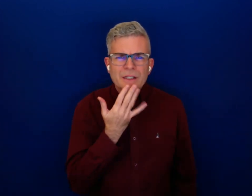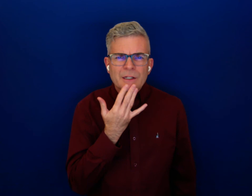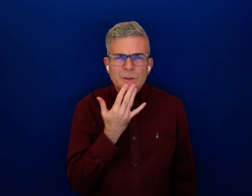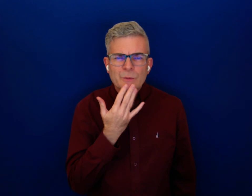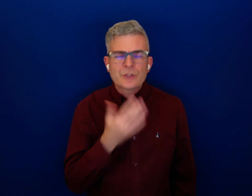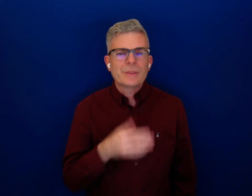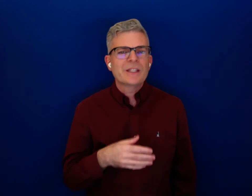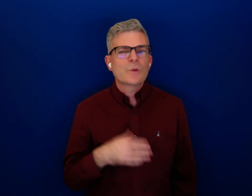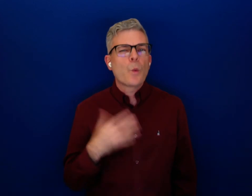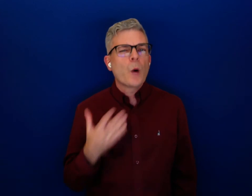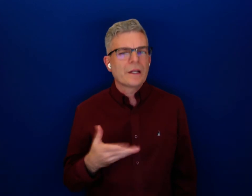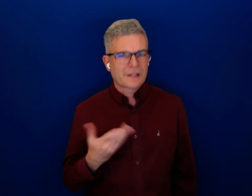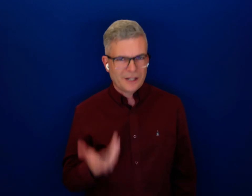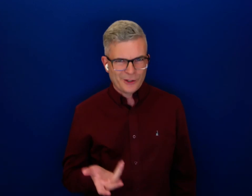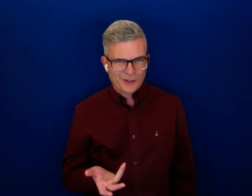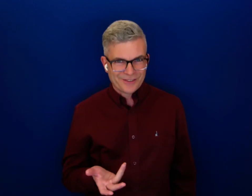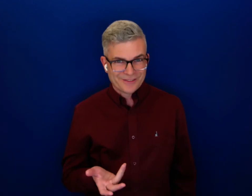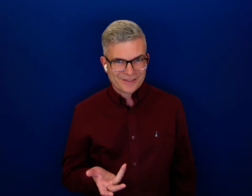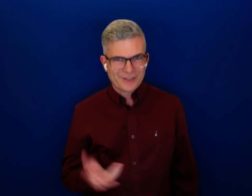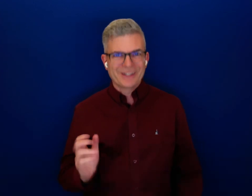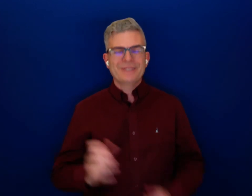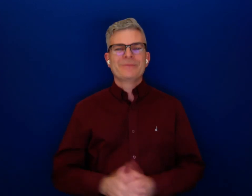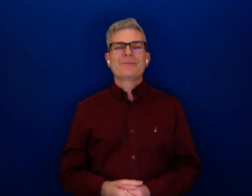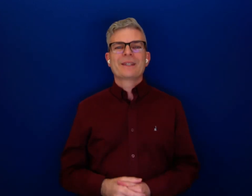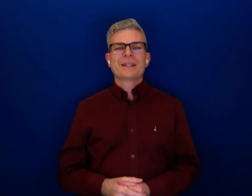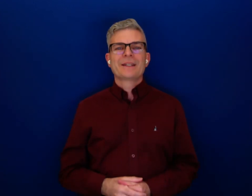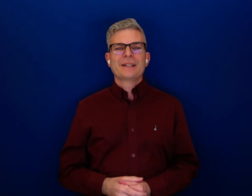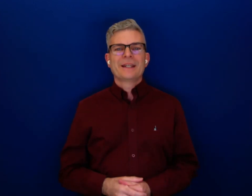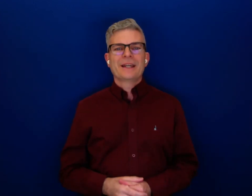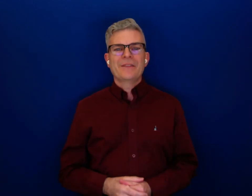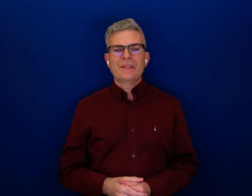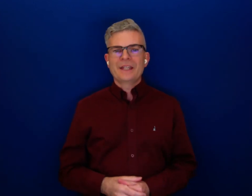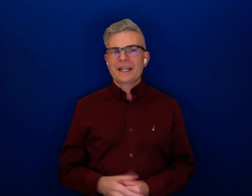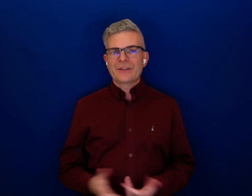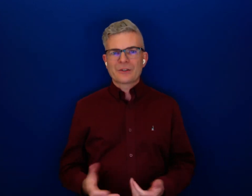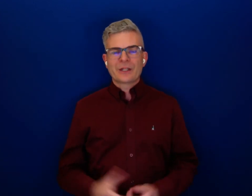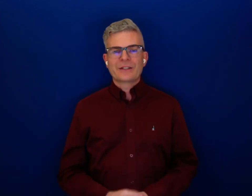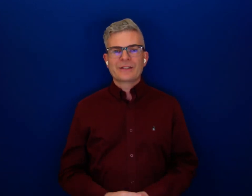color, which means what color, okay? And then the answer I could say,